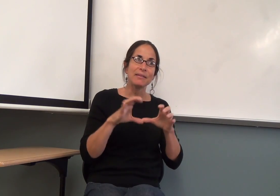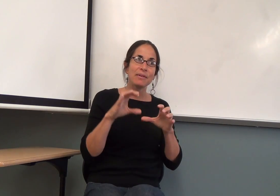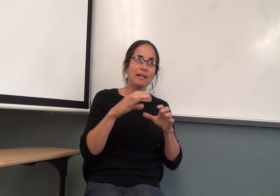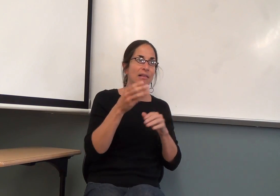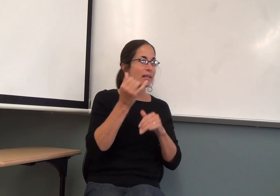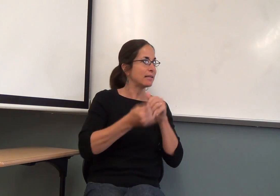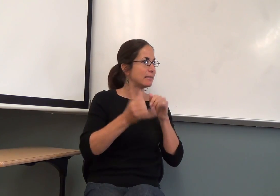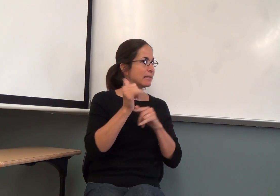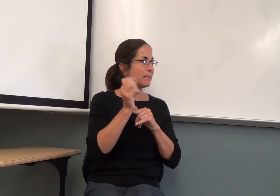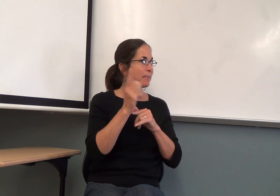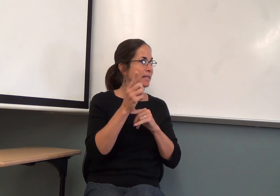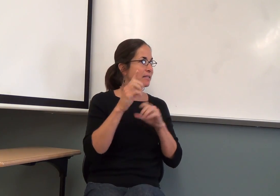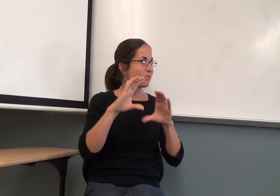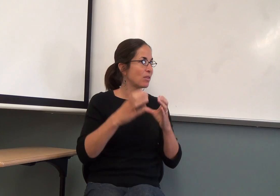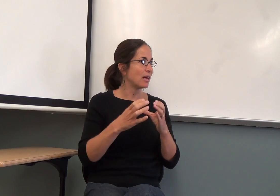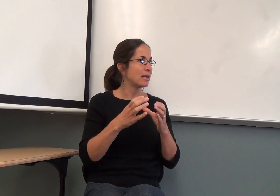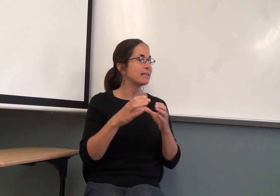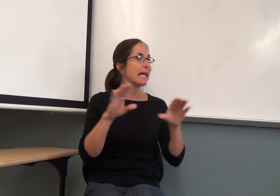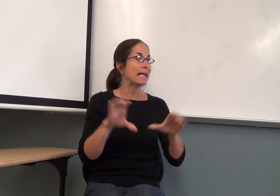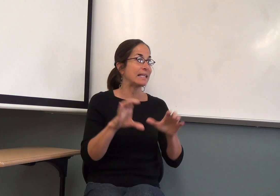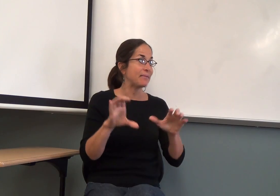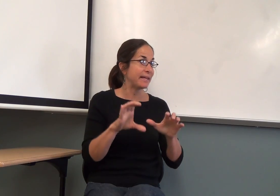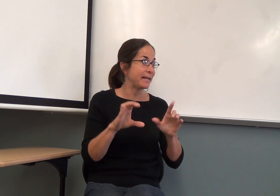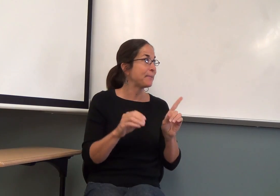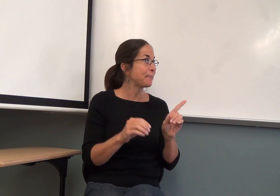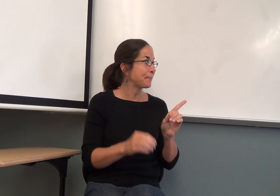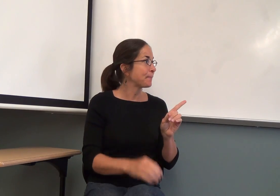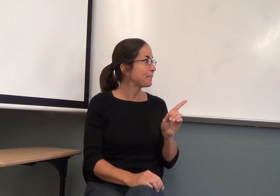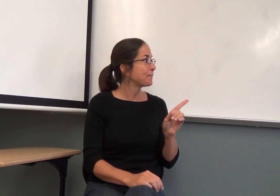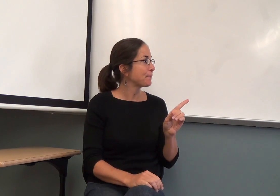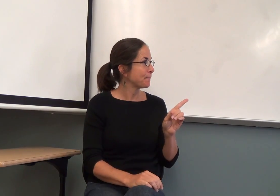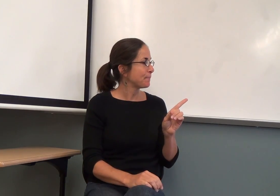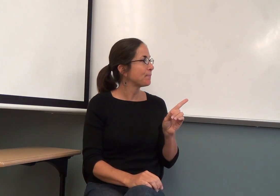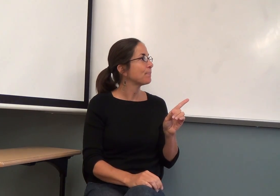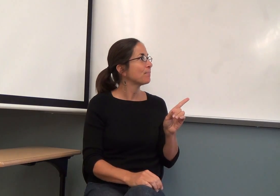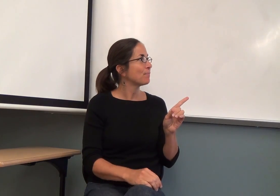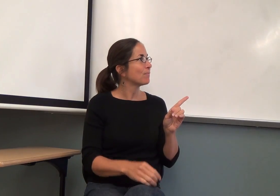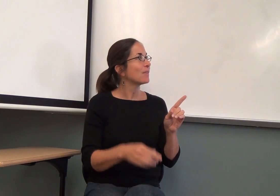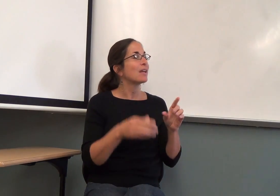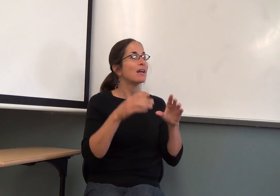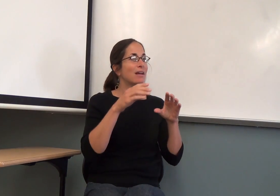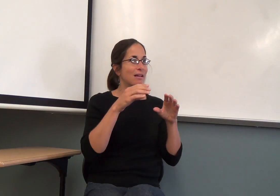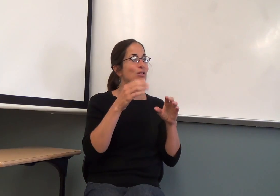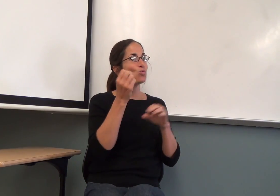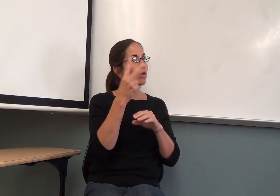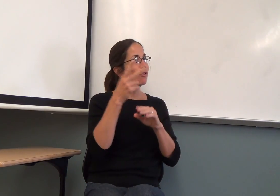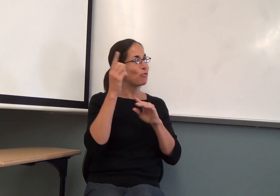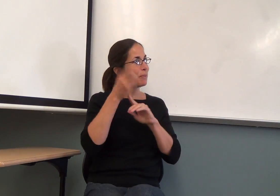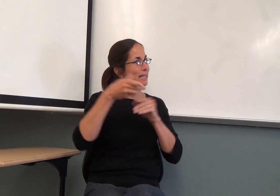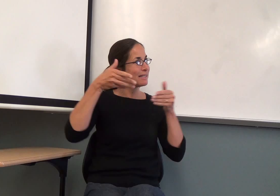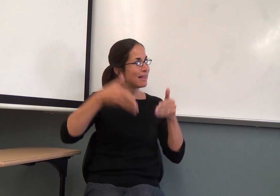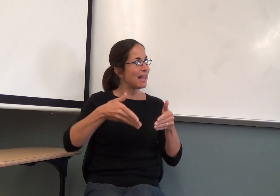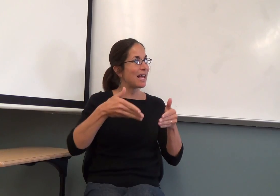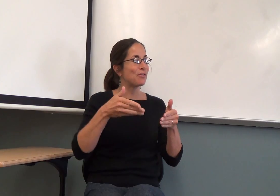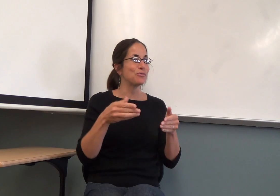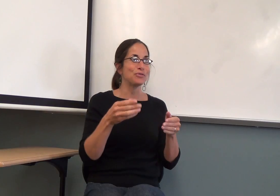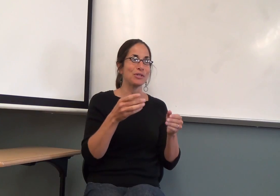class. I want you to, class isn't until 12:50. You guys got 12 minutes. You guys are all ready to run out the